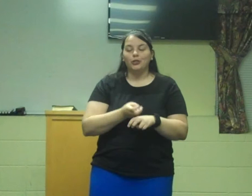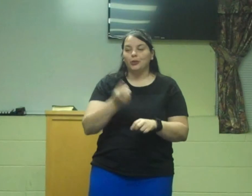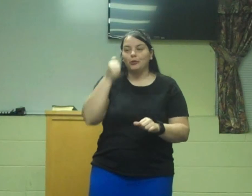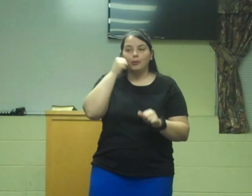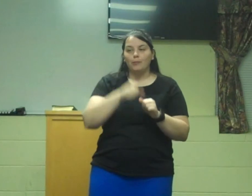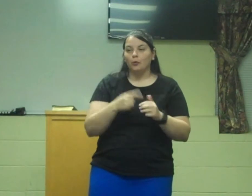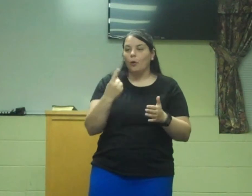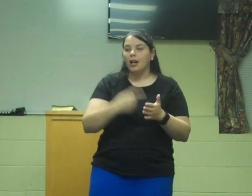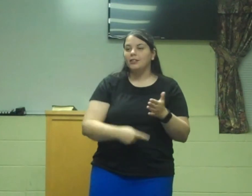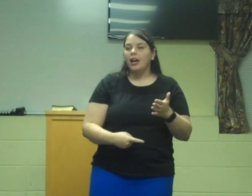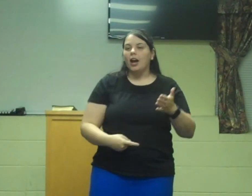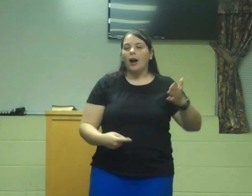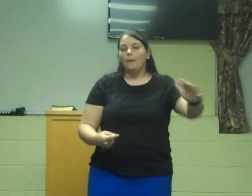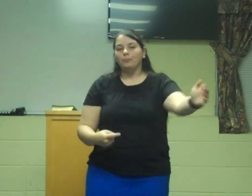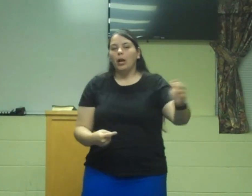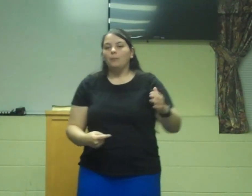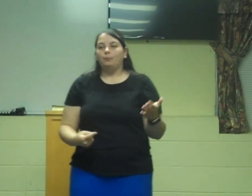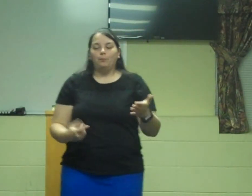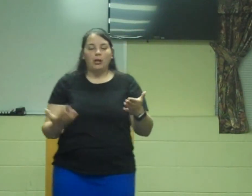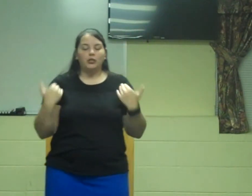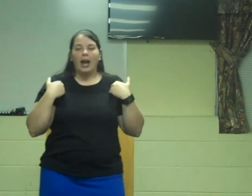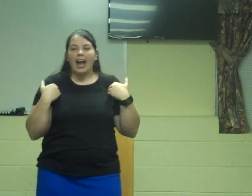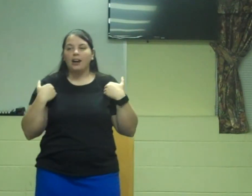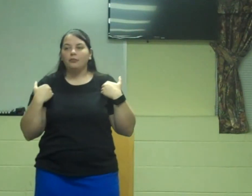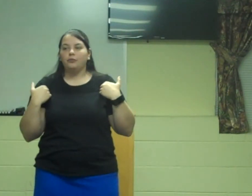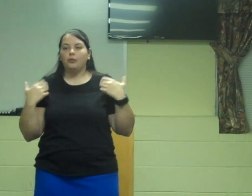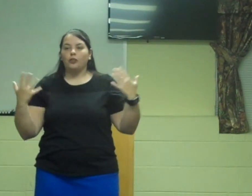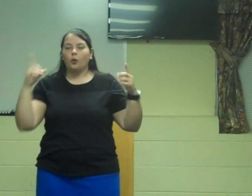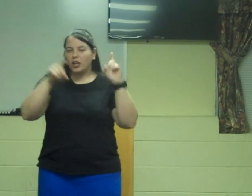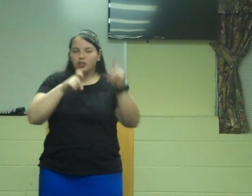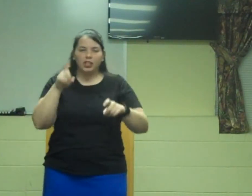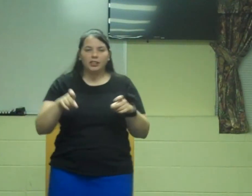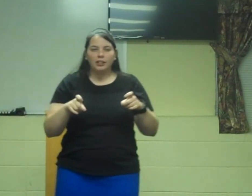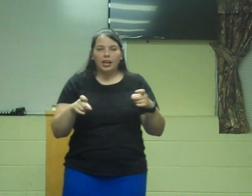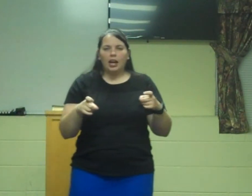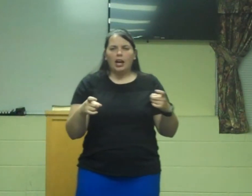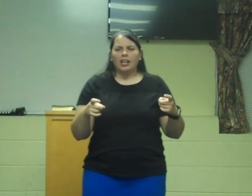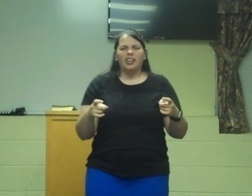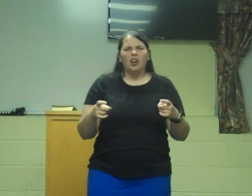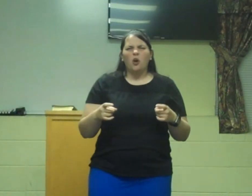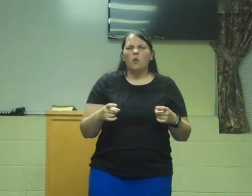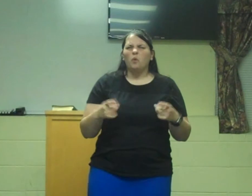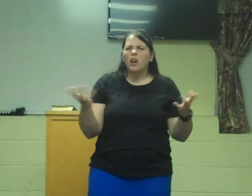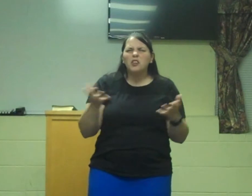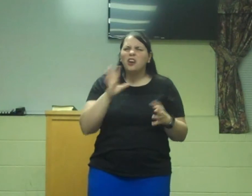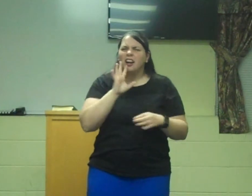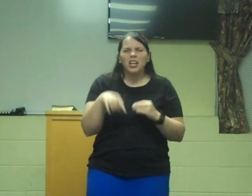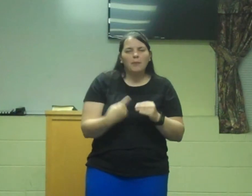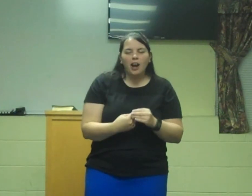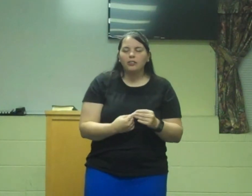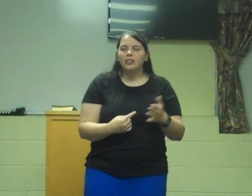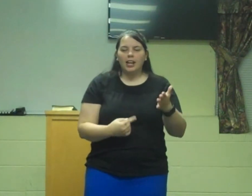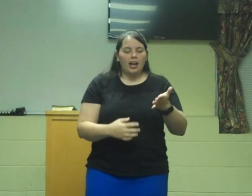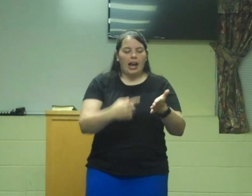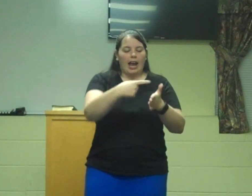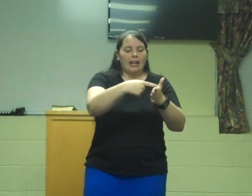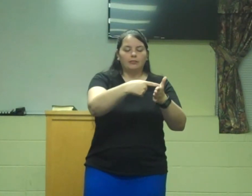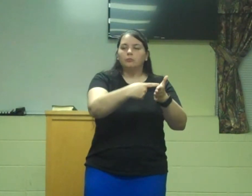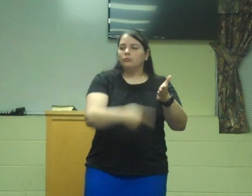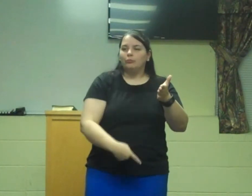to remember what. But you have the question, like, what are you talking about? You're